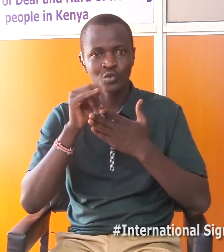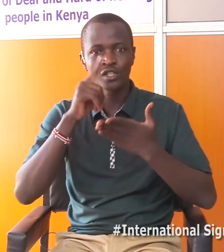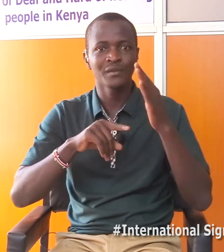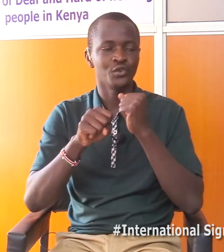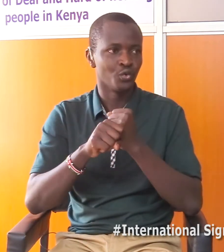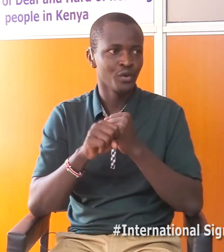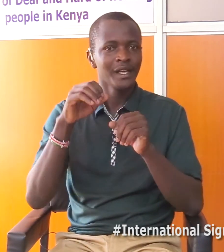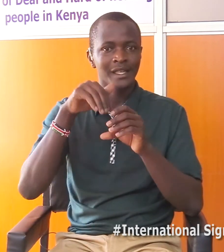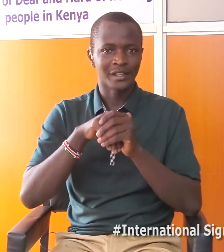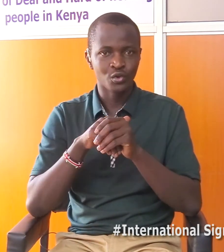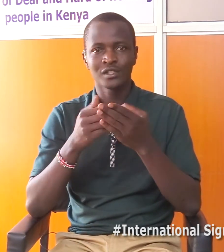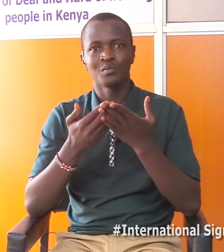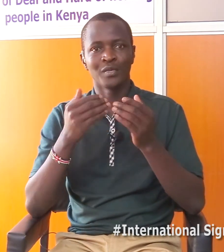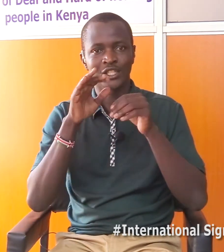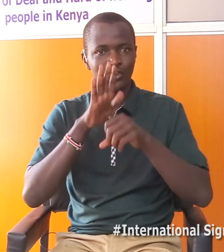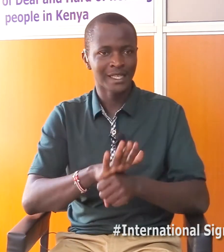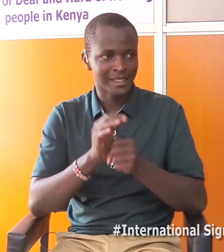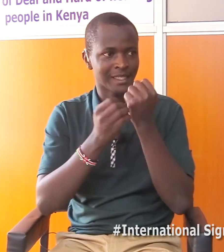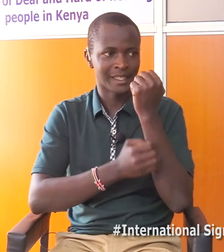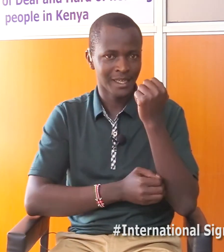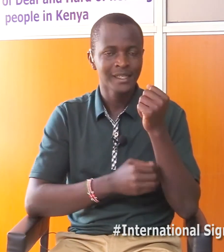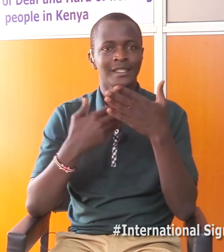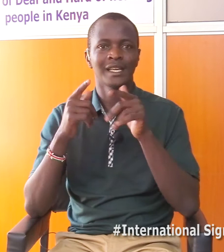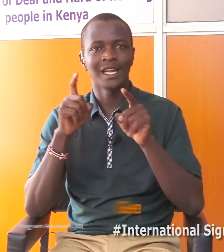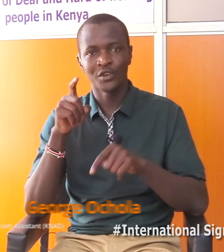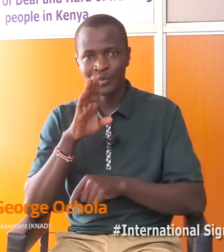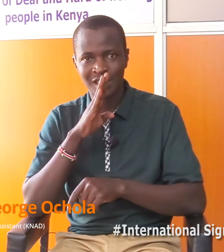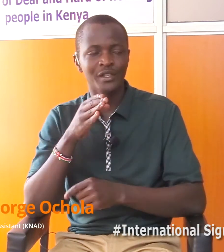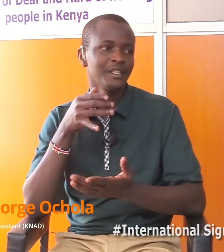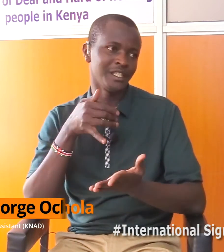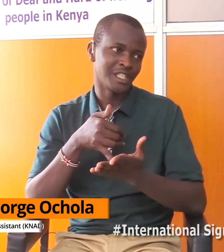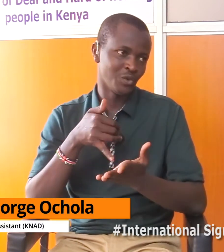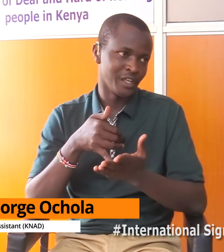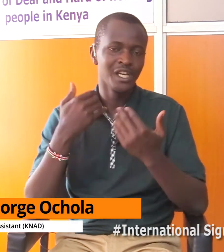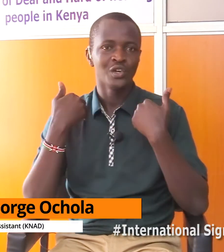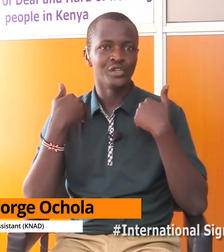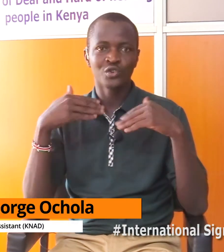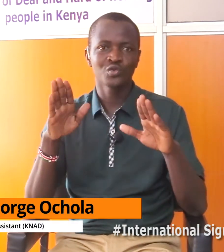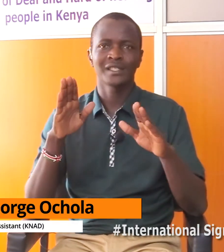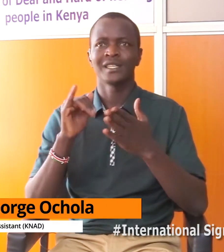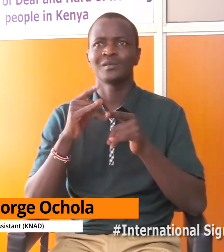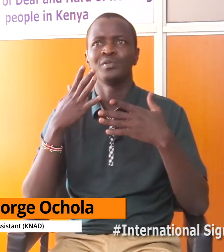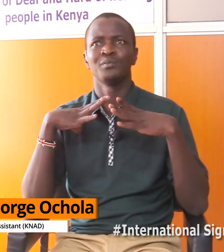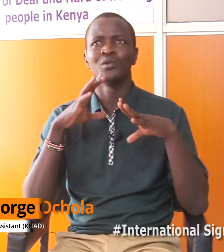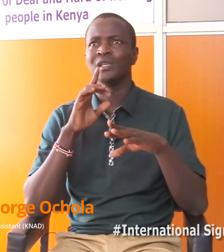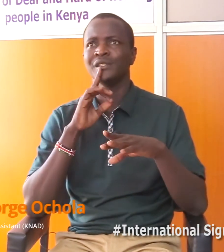whatever you do in those marginalized area, sign language must be included. We don't want that people maybe